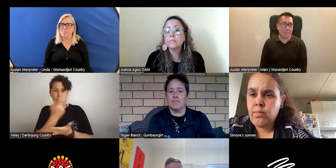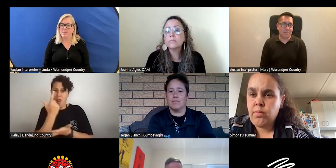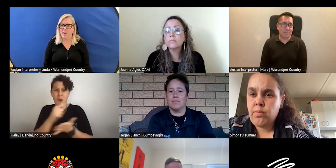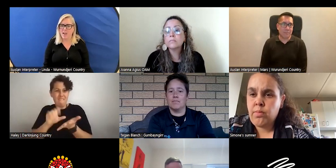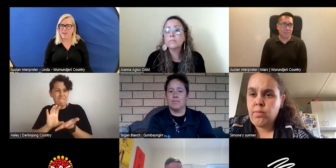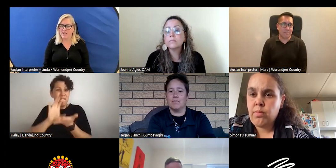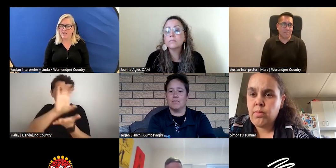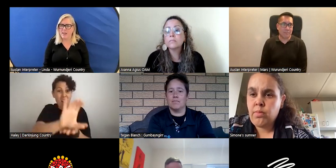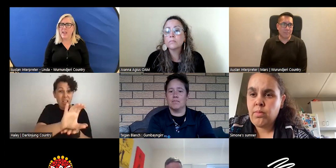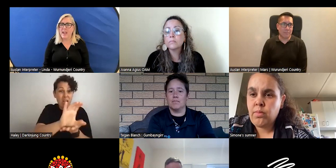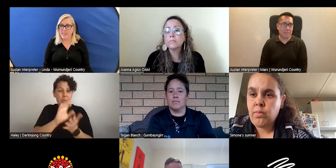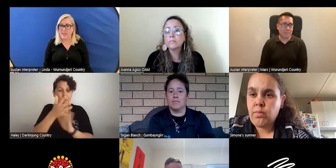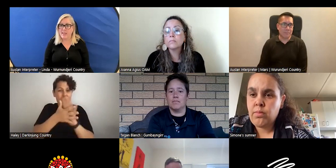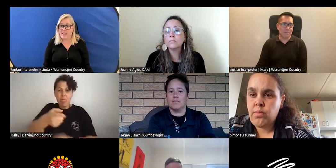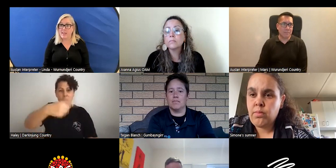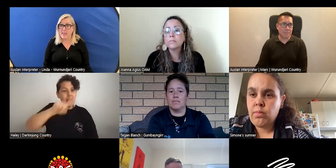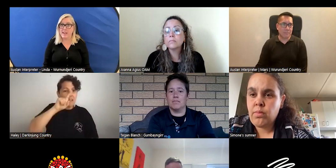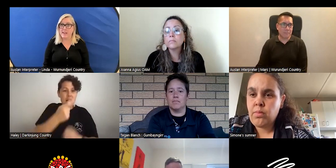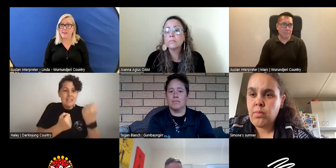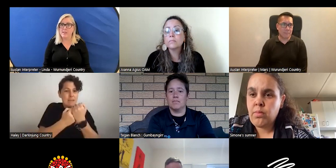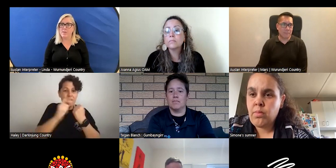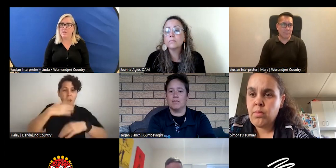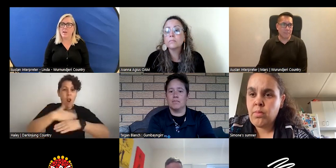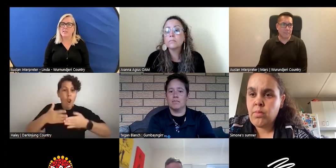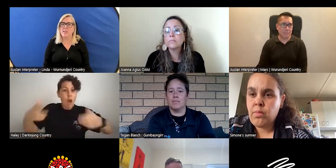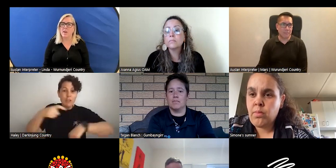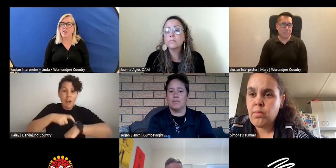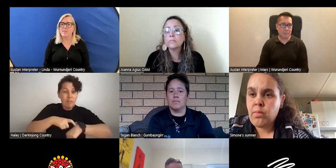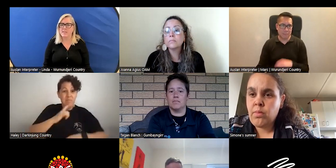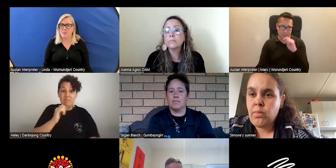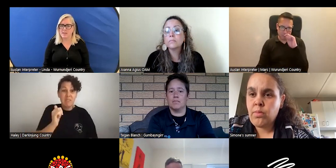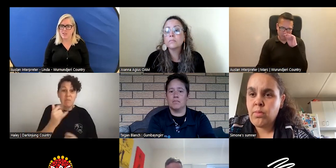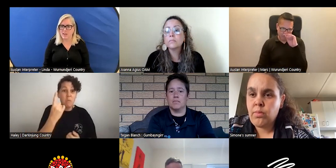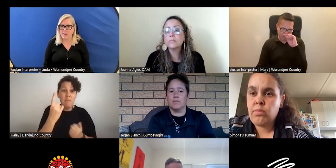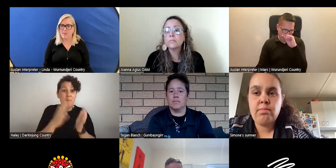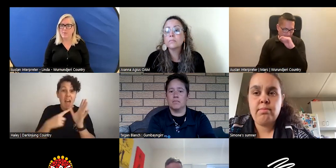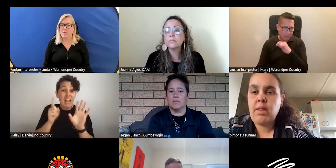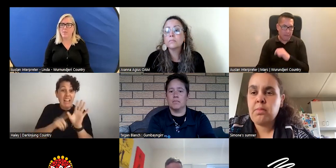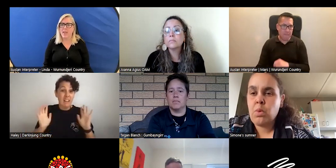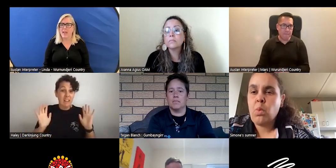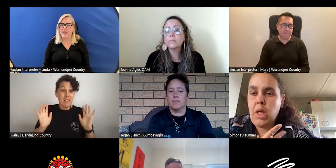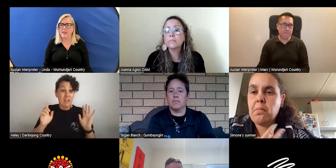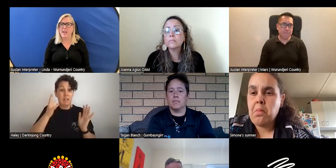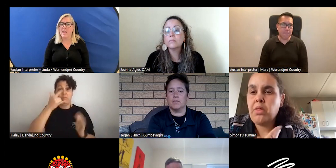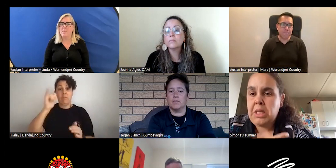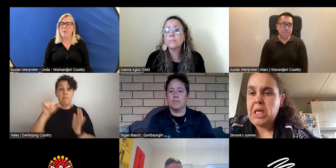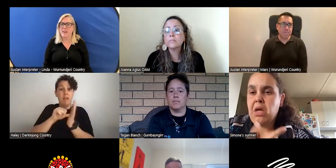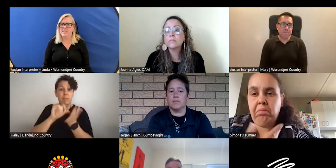that's provided, and they utilize a lot of expenditure